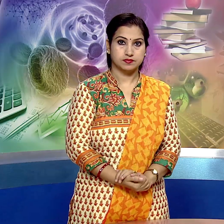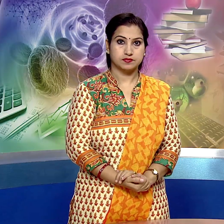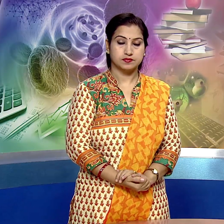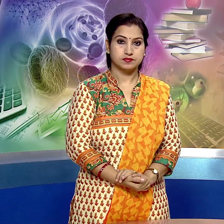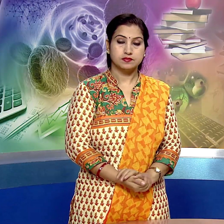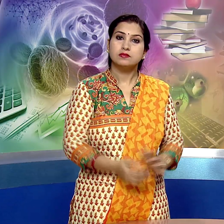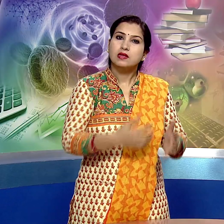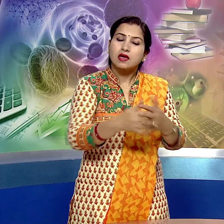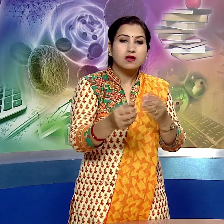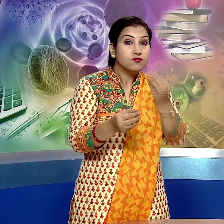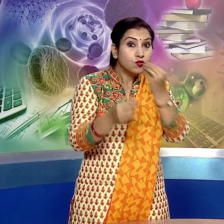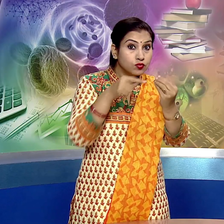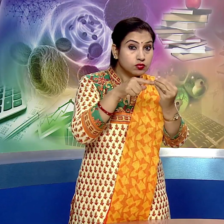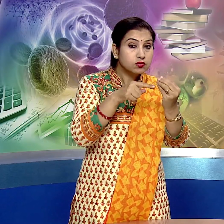Food is expected to be tasty,